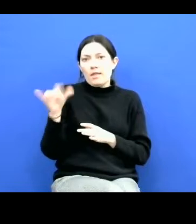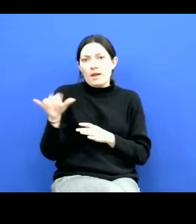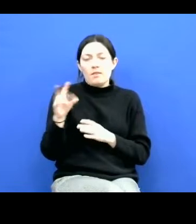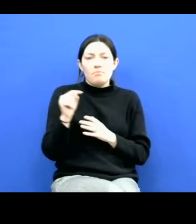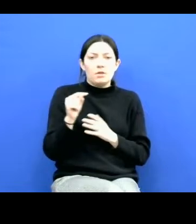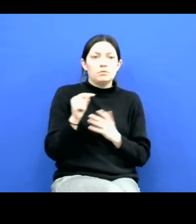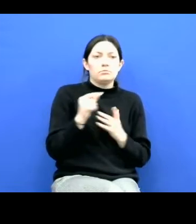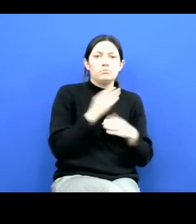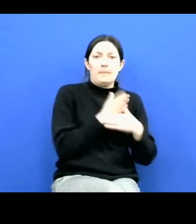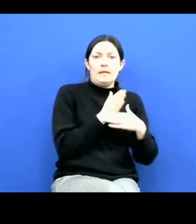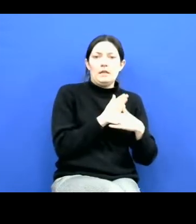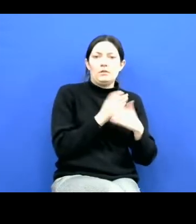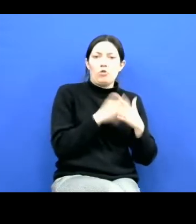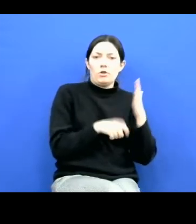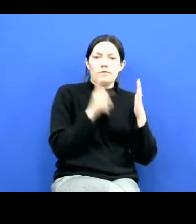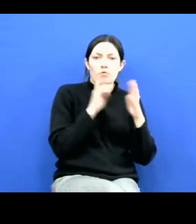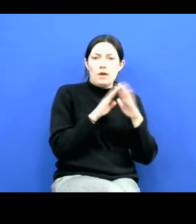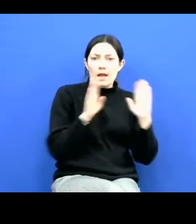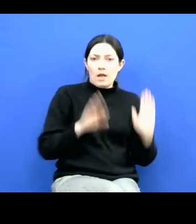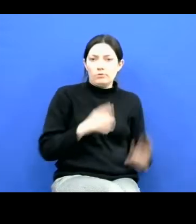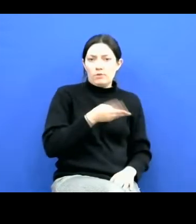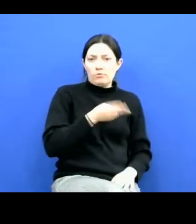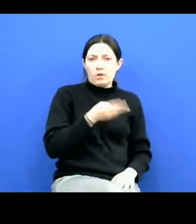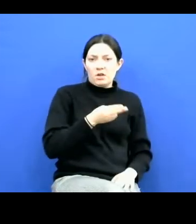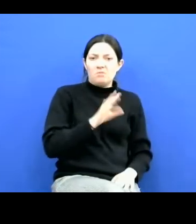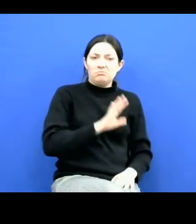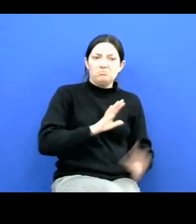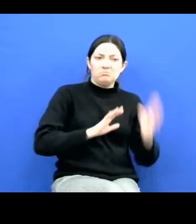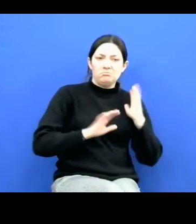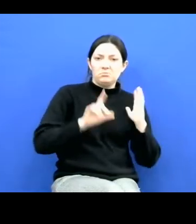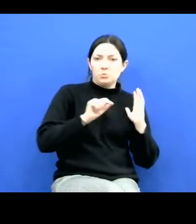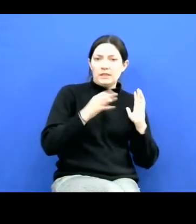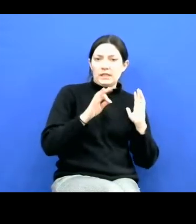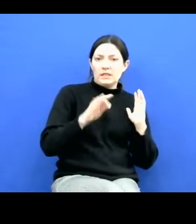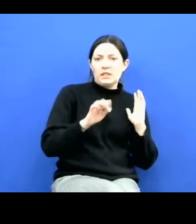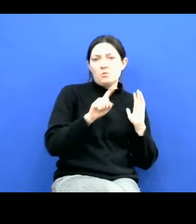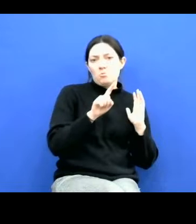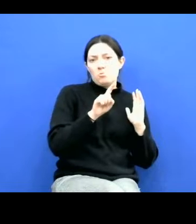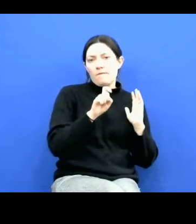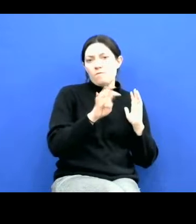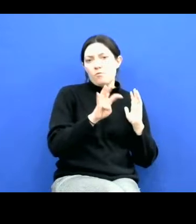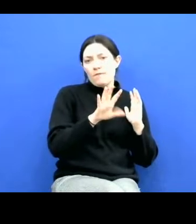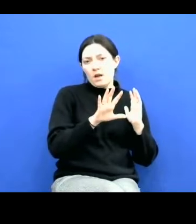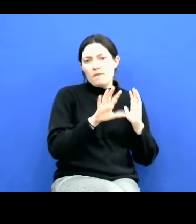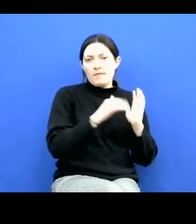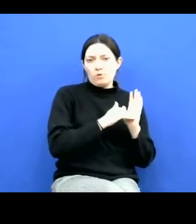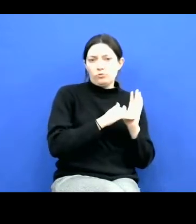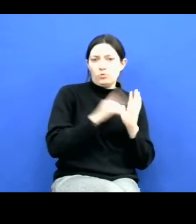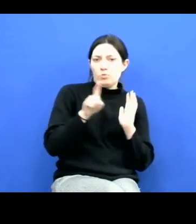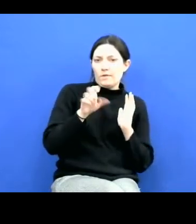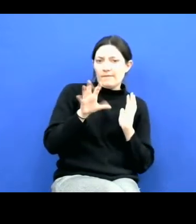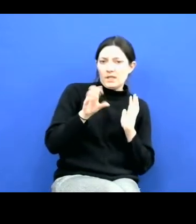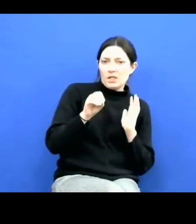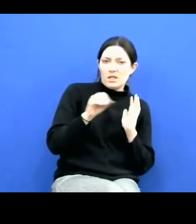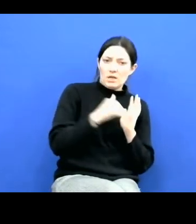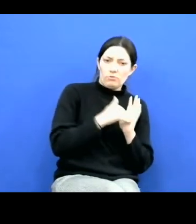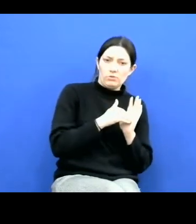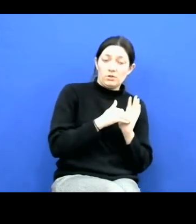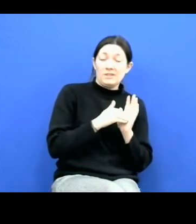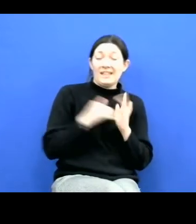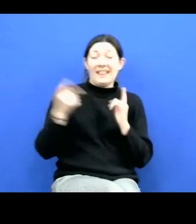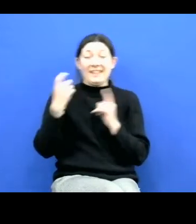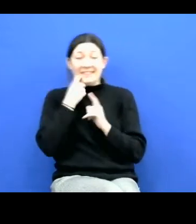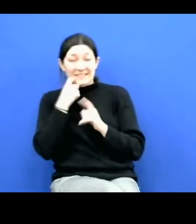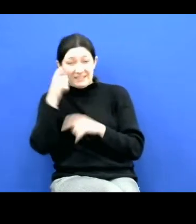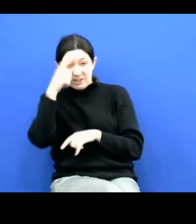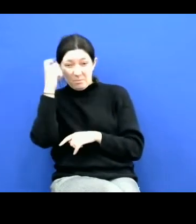house in Henrietta in 2019 was about 145, between 145 and 150. This past summer, it was over 275.